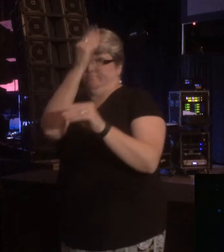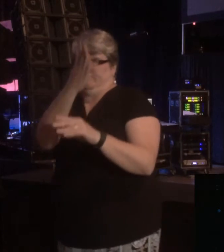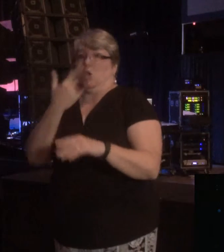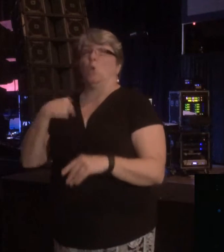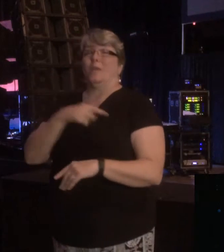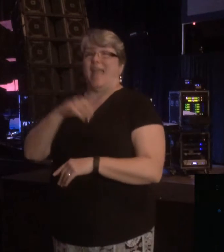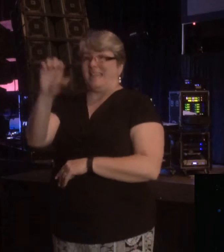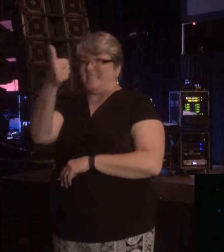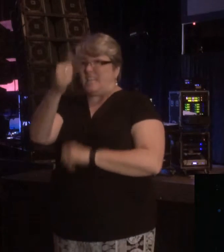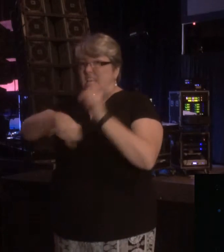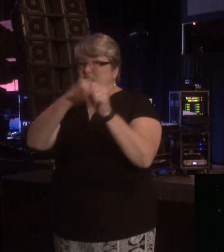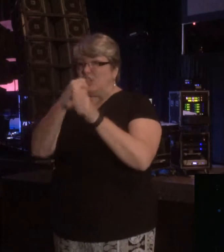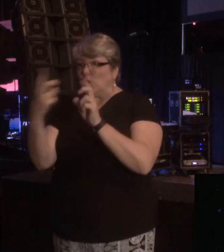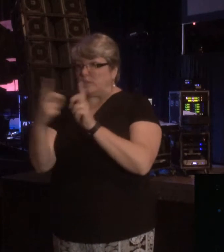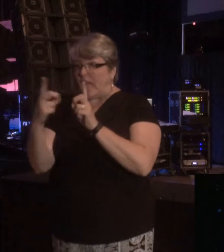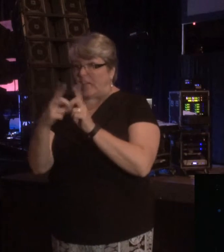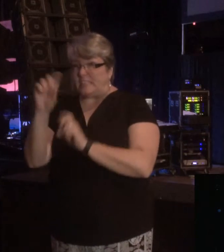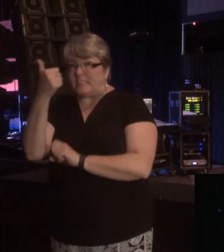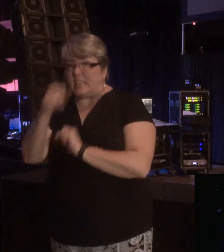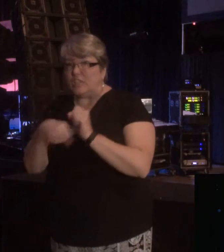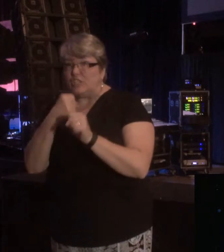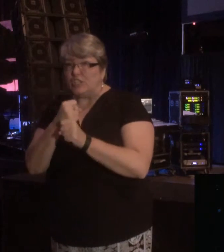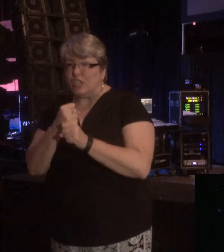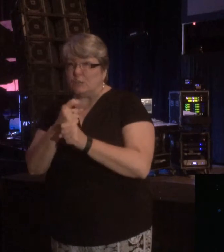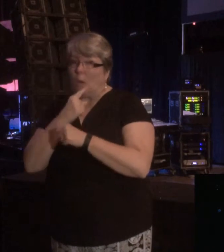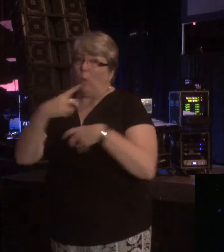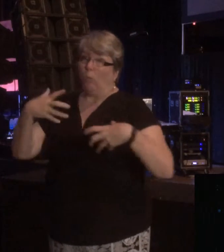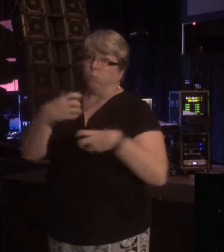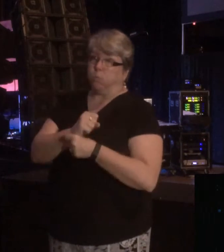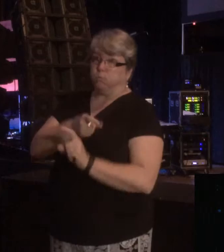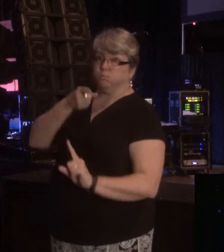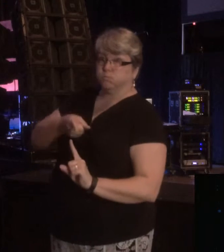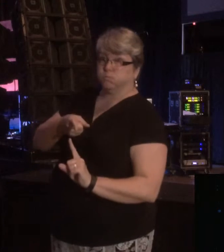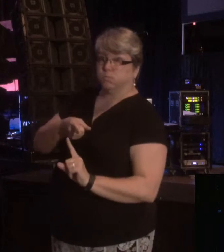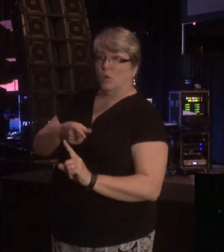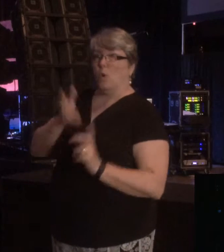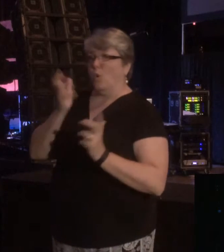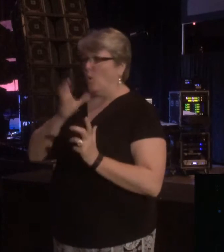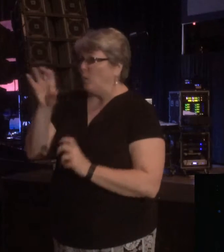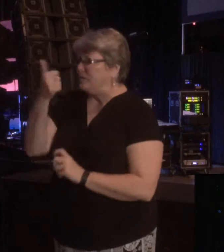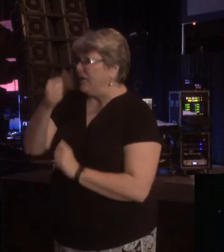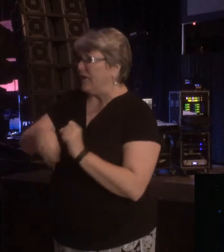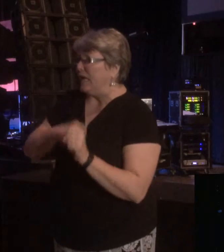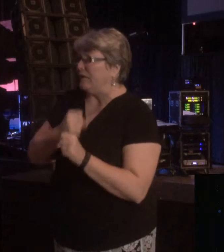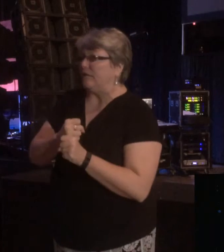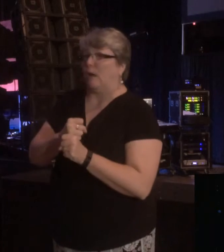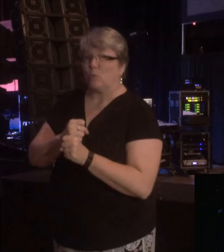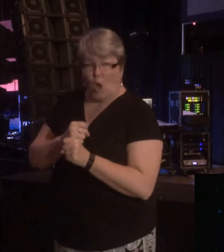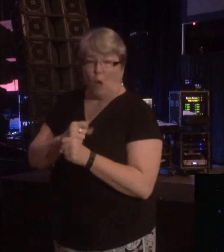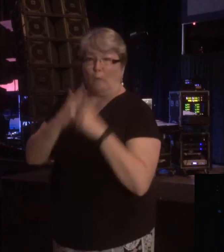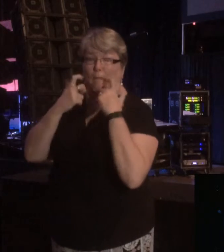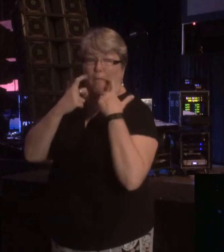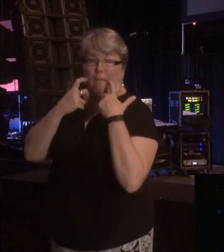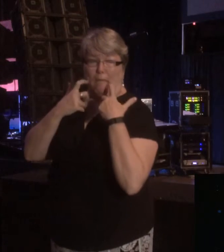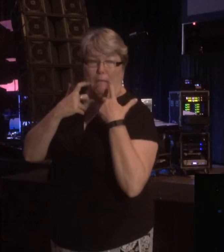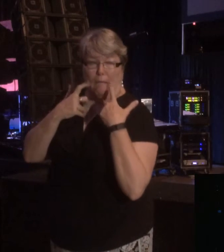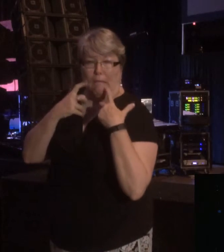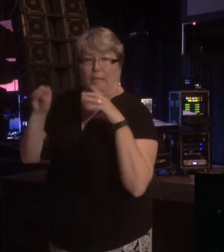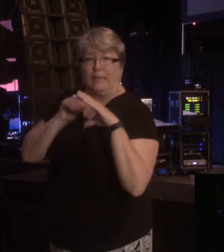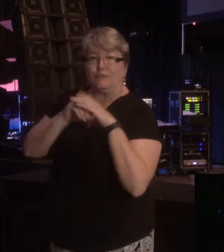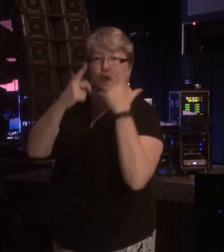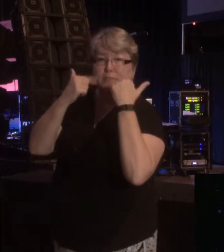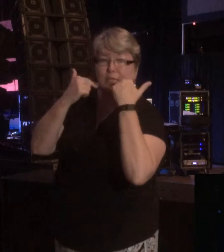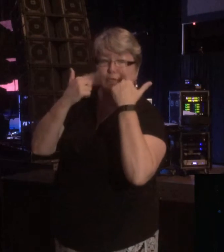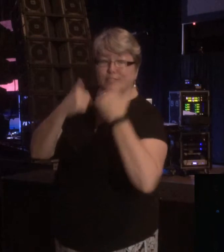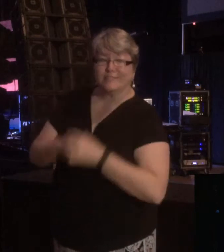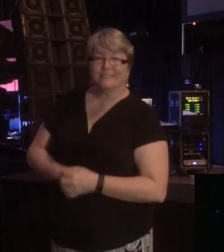every answer, which is just unbelievable. They promised. You are too, right, Ben? Yes, I am. He's going to drop the heavy